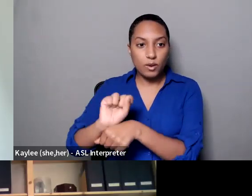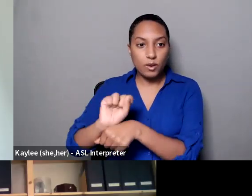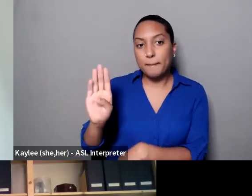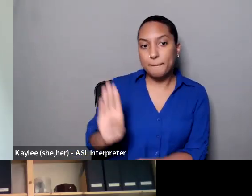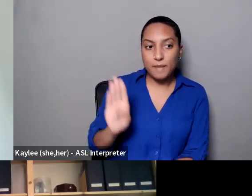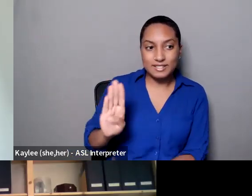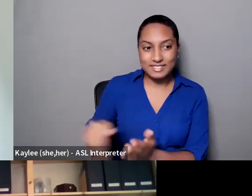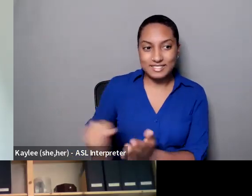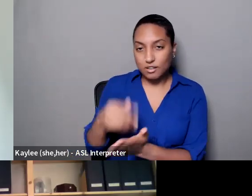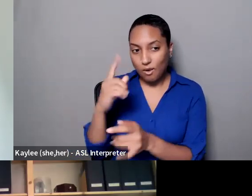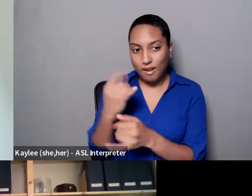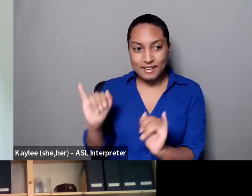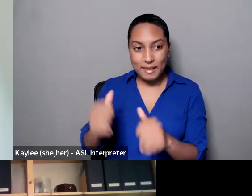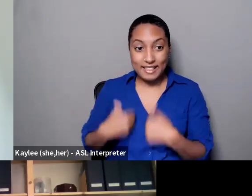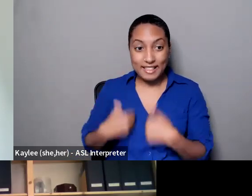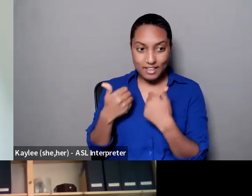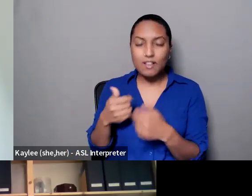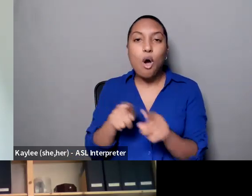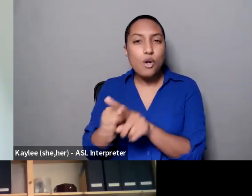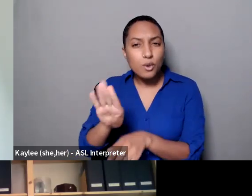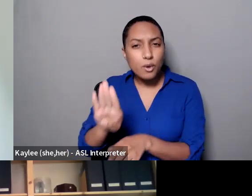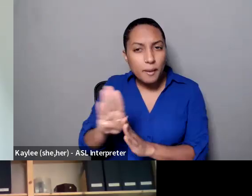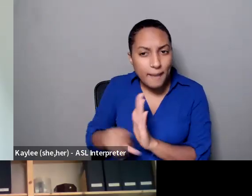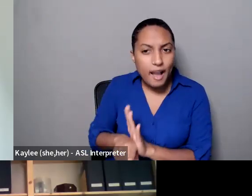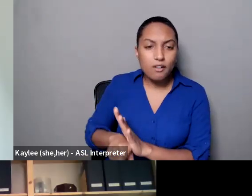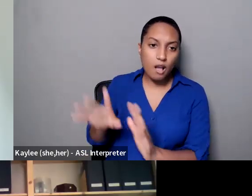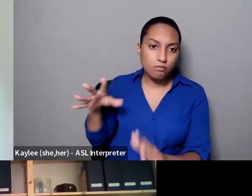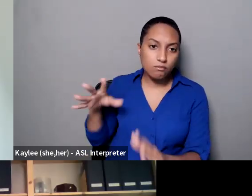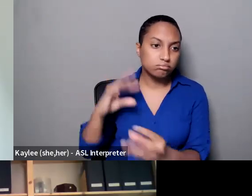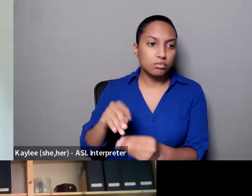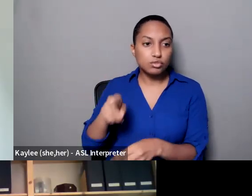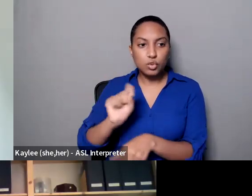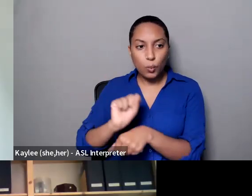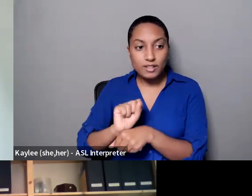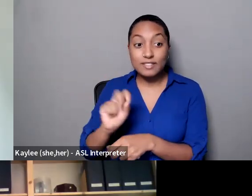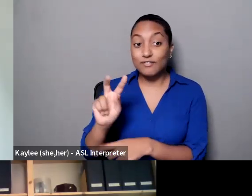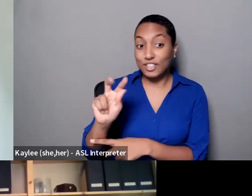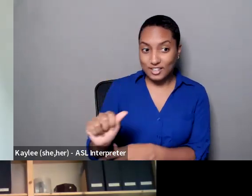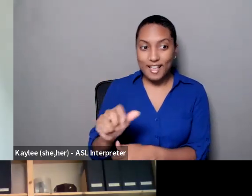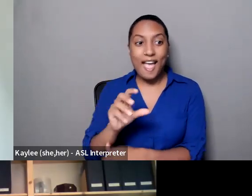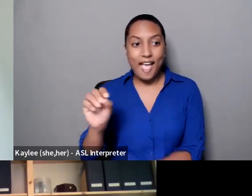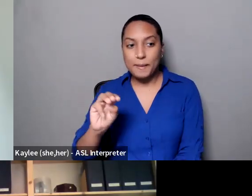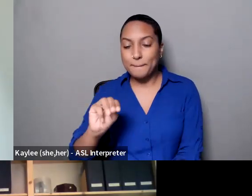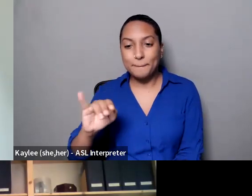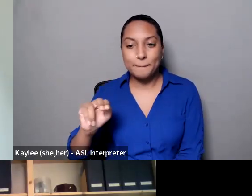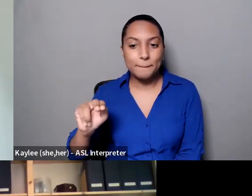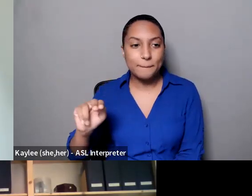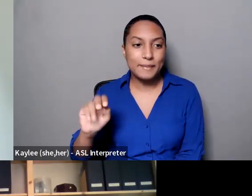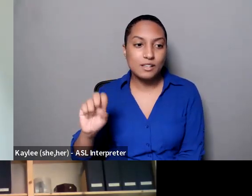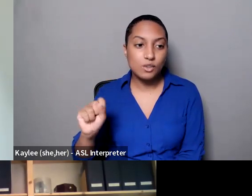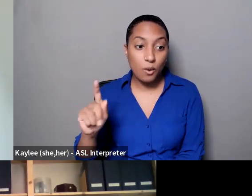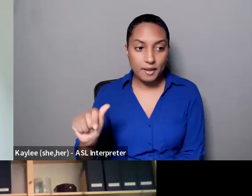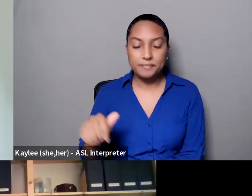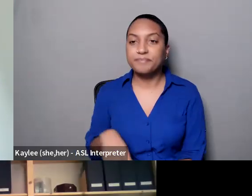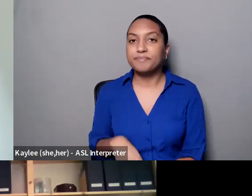for Independent Living in Minnesota, and the Independence Center in Hampton Roads, Virginia. Dr. Linda Grooms will be presenting.